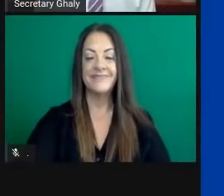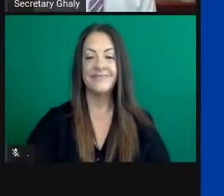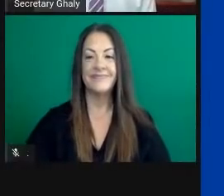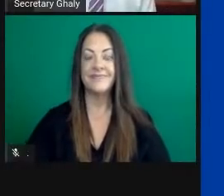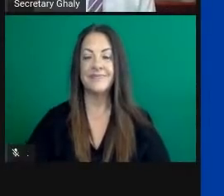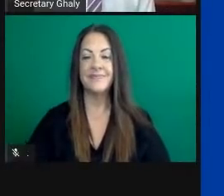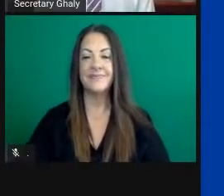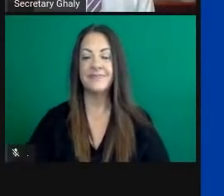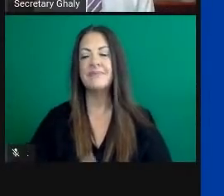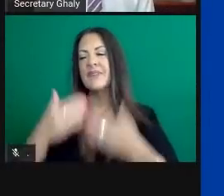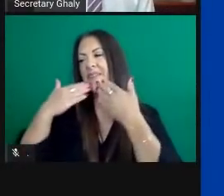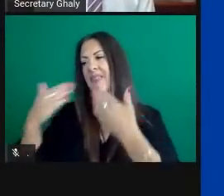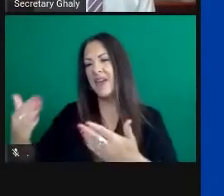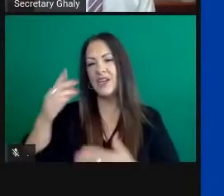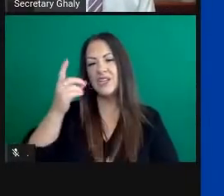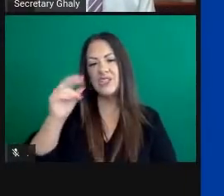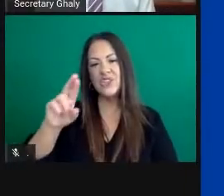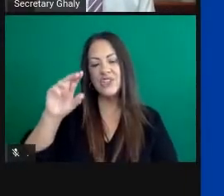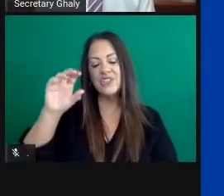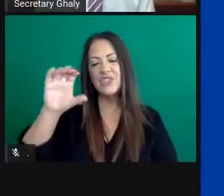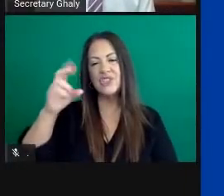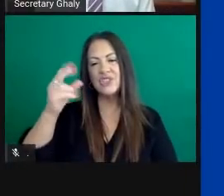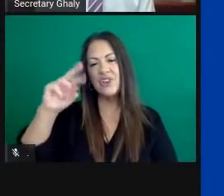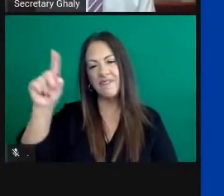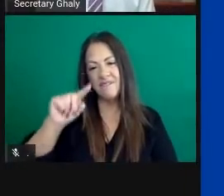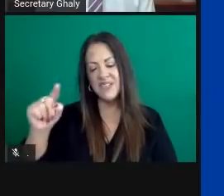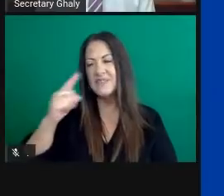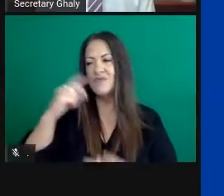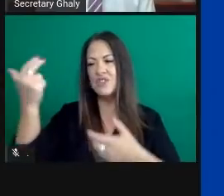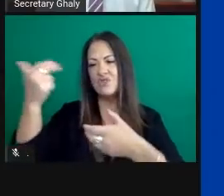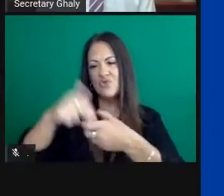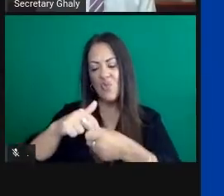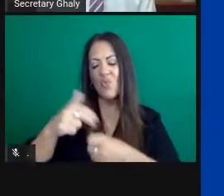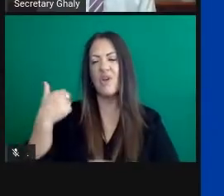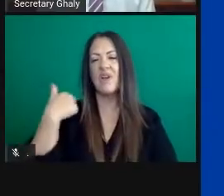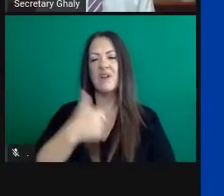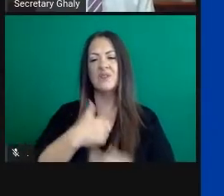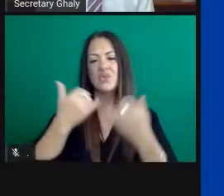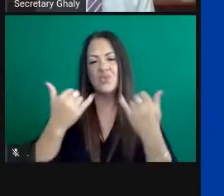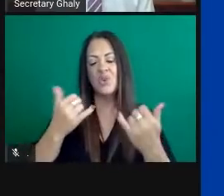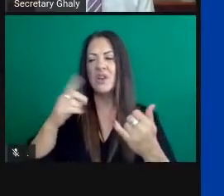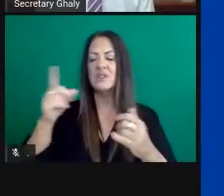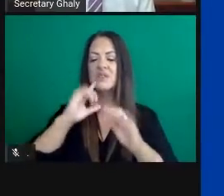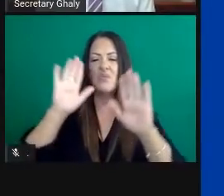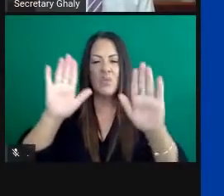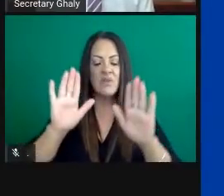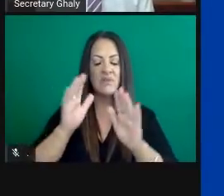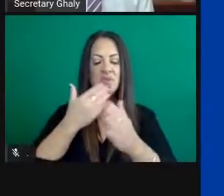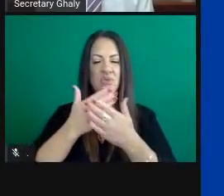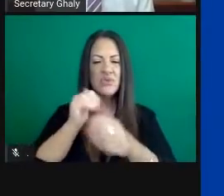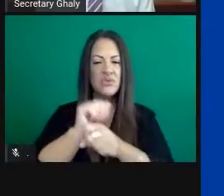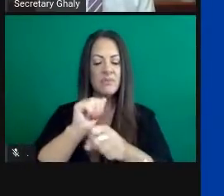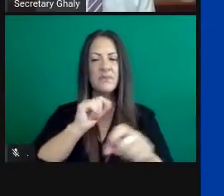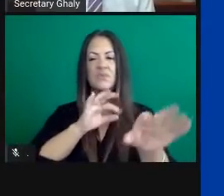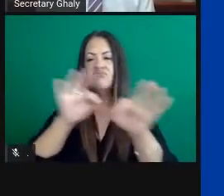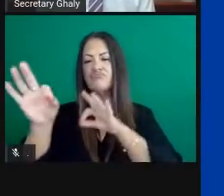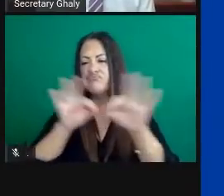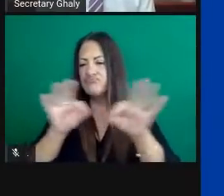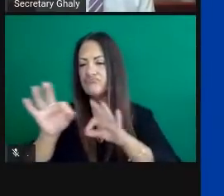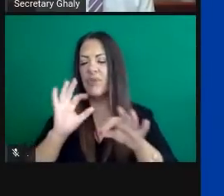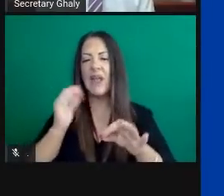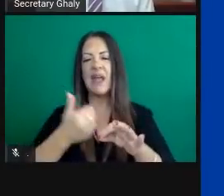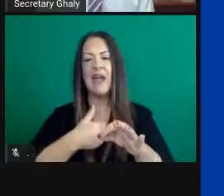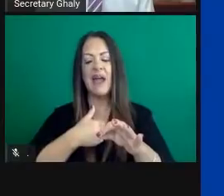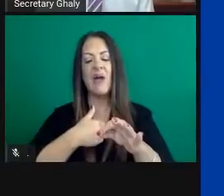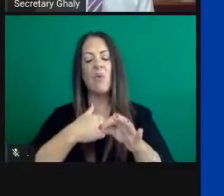Dr. Chavez, thank you so much for joining me today and really eloquently describing our guidance and a